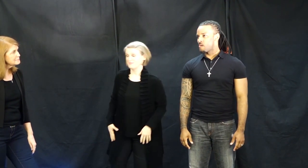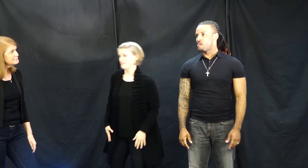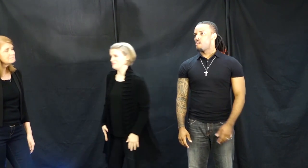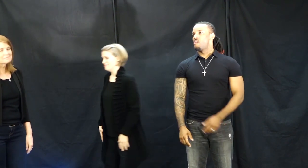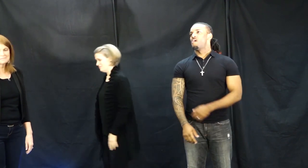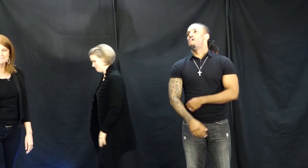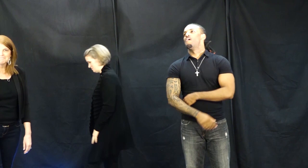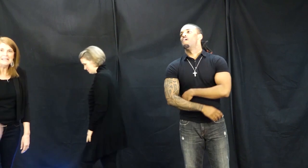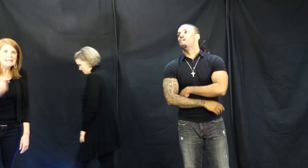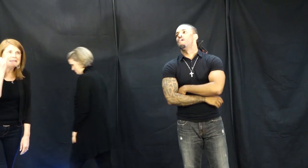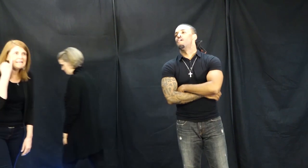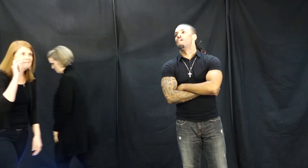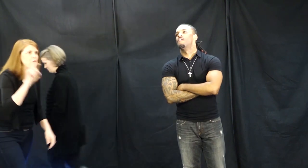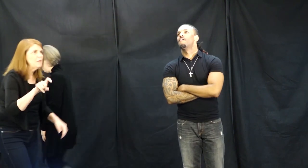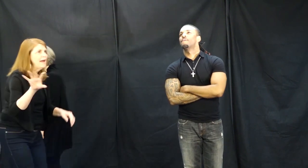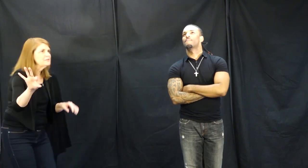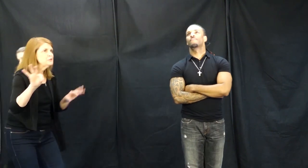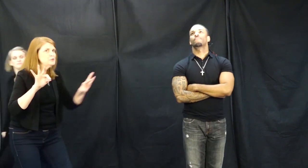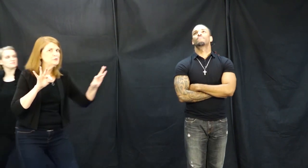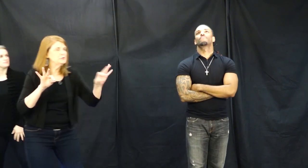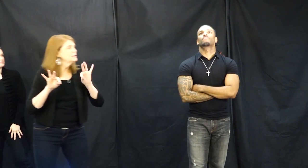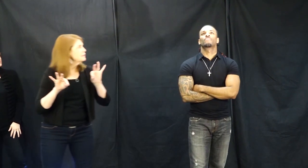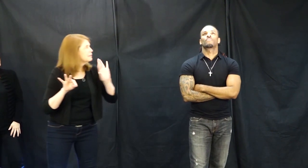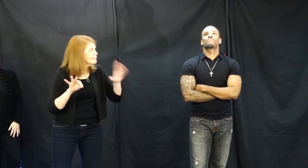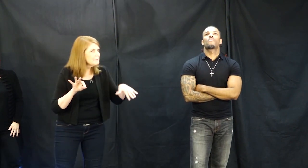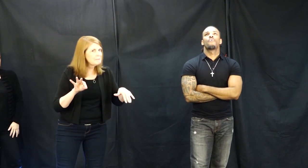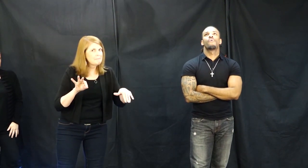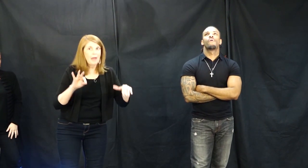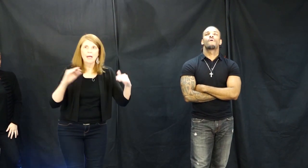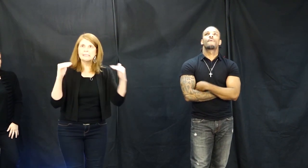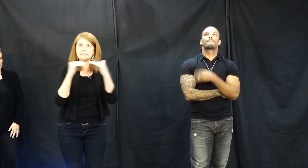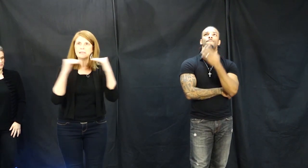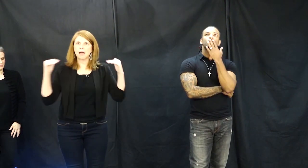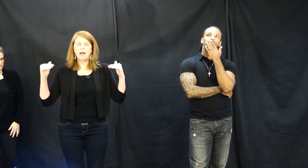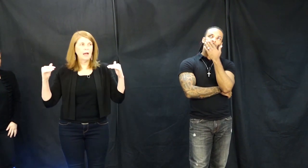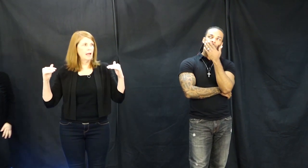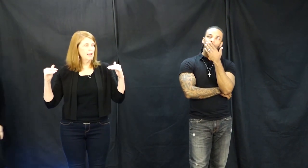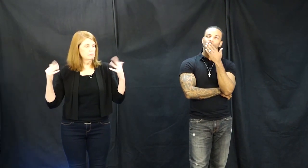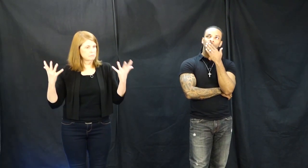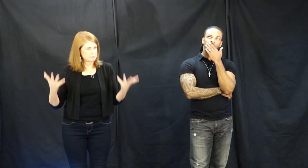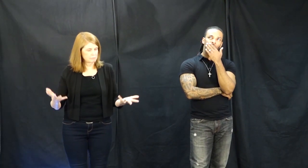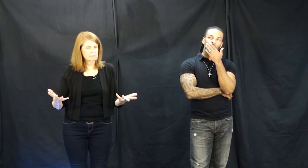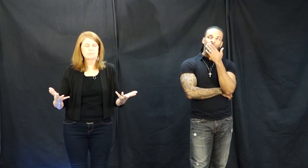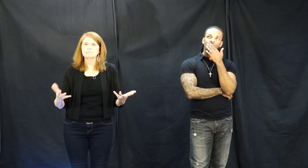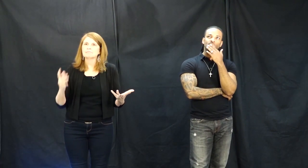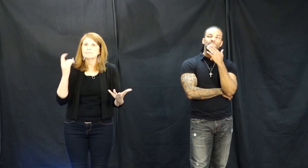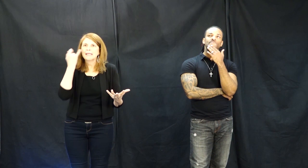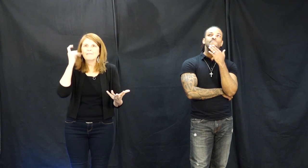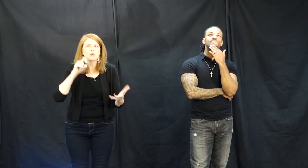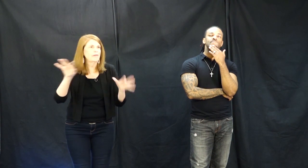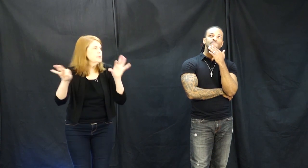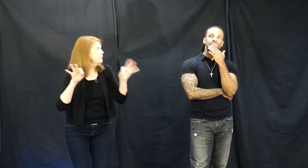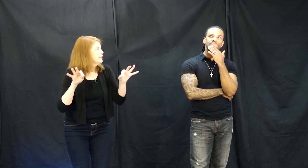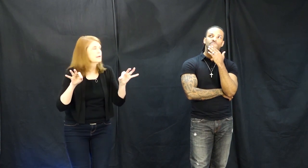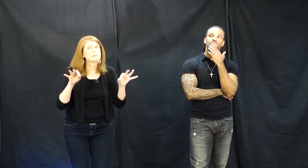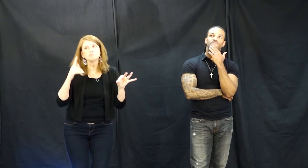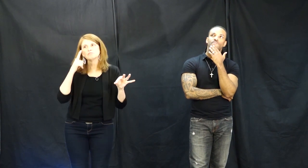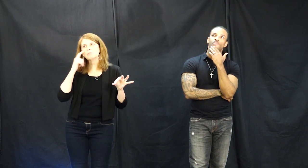if you had to choose, if you had to choose, It's a tie. if you had to choose, if you had to choose, It's up to the delegates. if you had